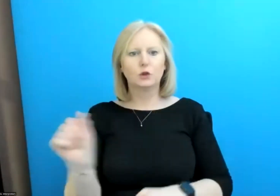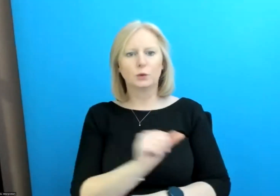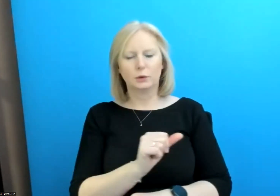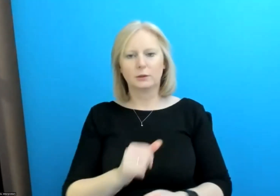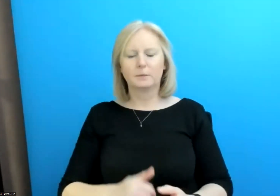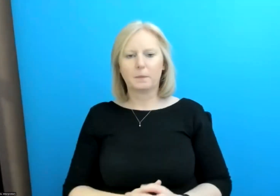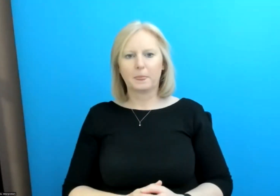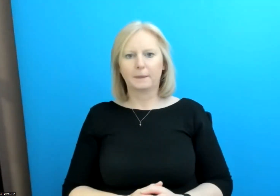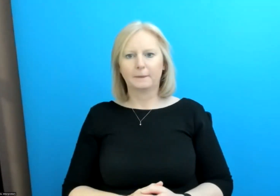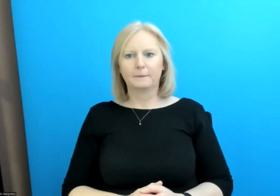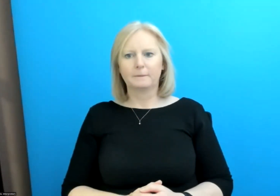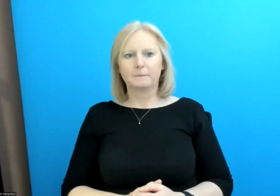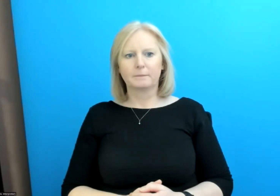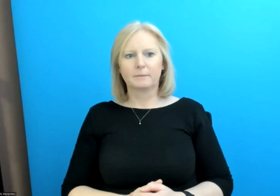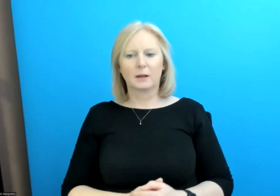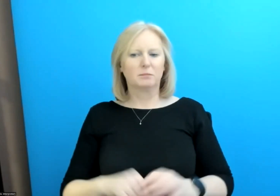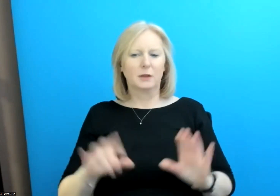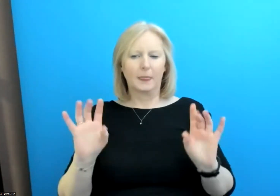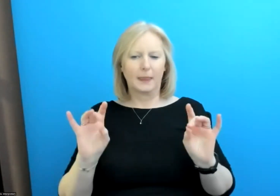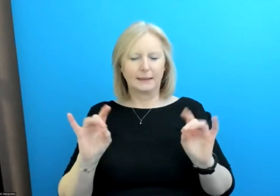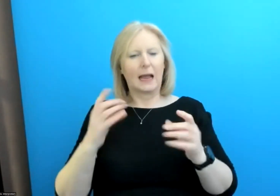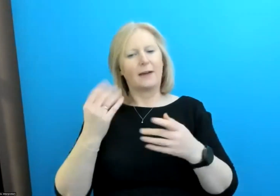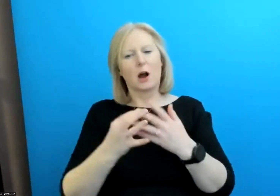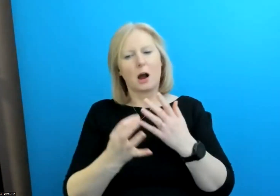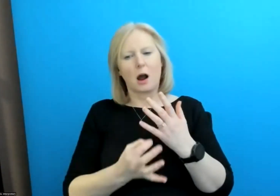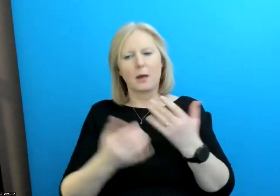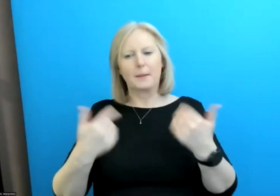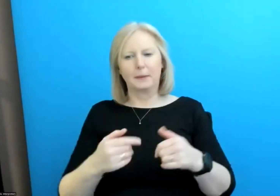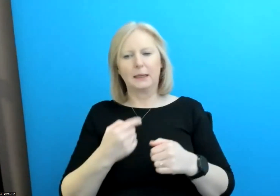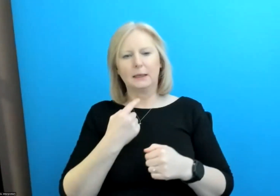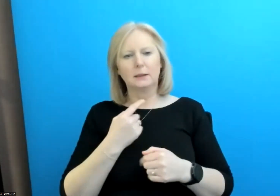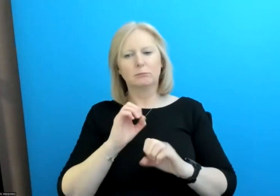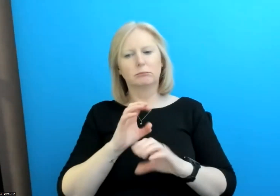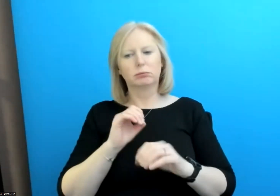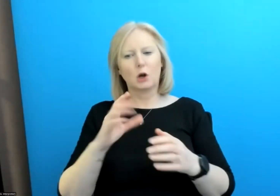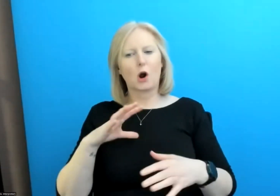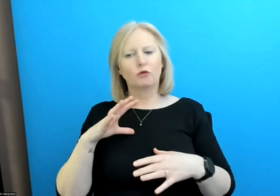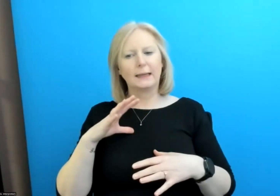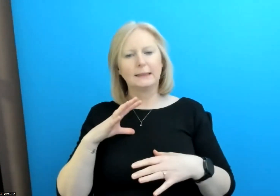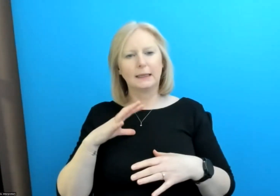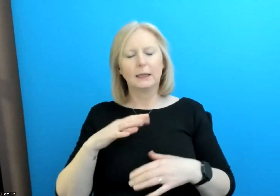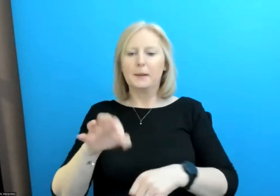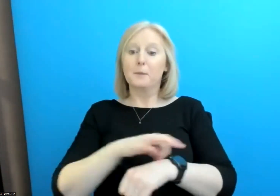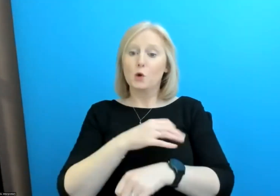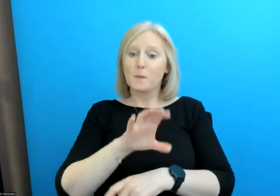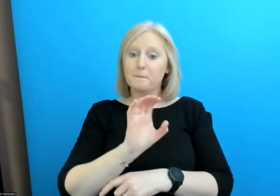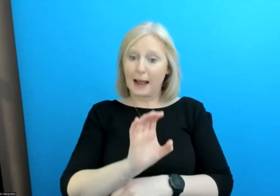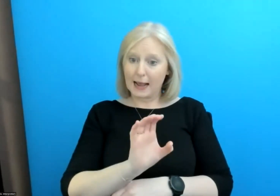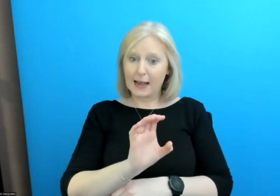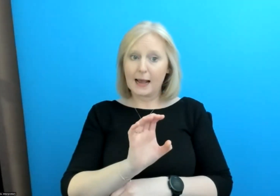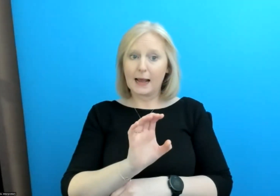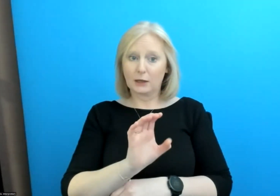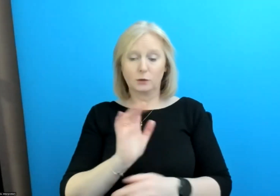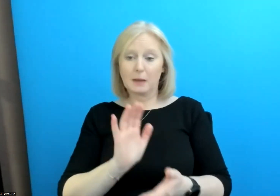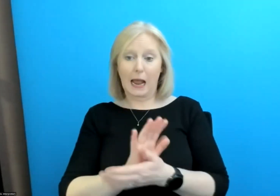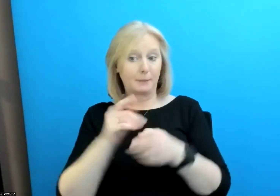Yeah, I think I'll leave it at that. There was a few others, as I say, that have already been touched on, and I'd see in the chat as well, just on Blue Badge, there's a few points that I'm happy to